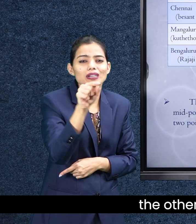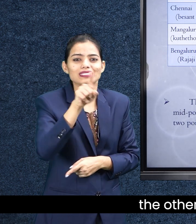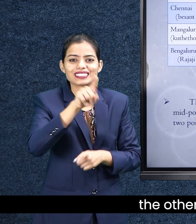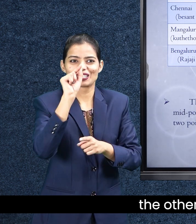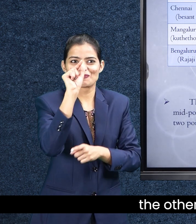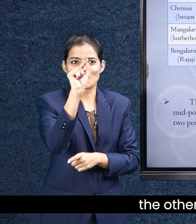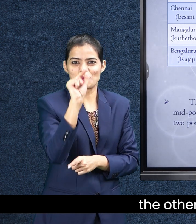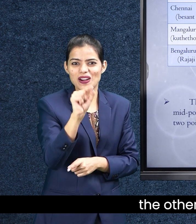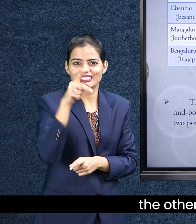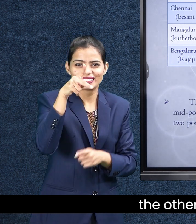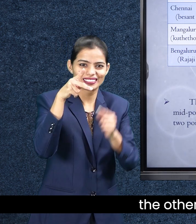in the same ratio.